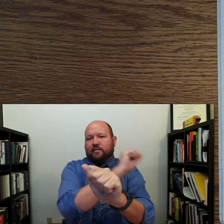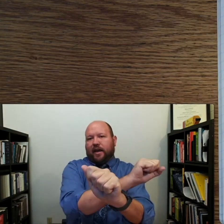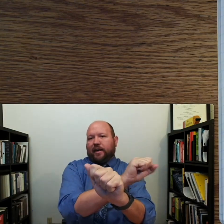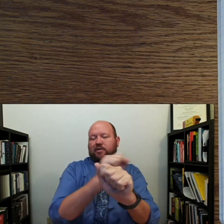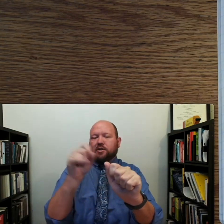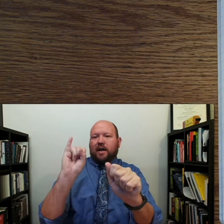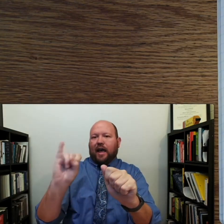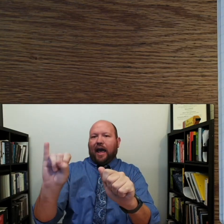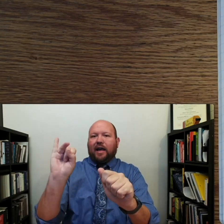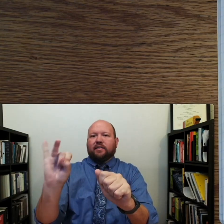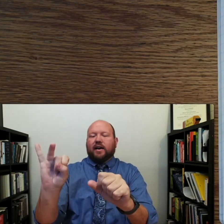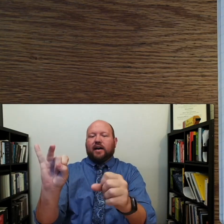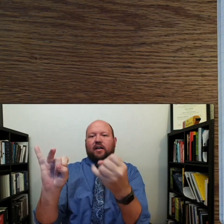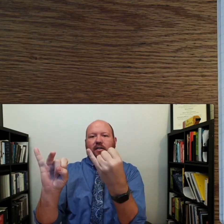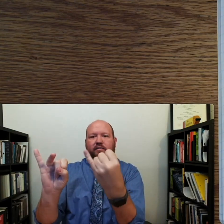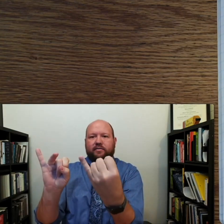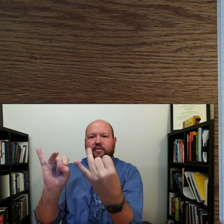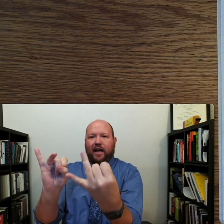Advantage.